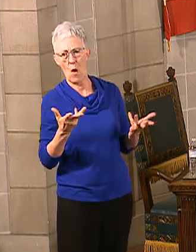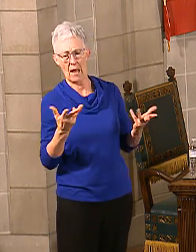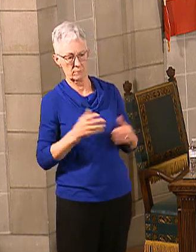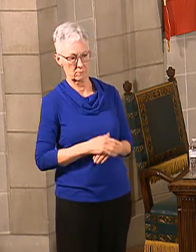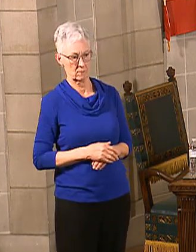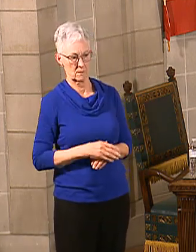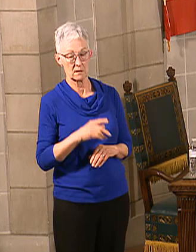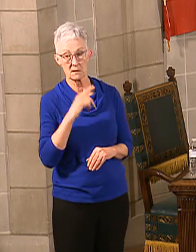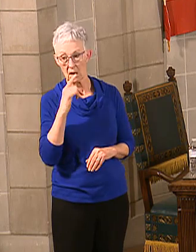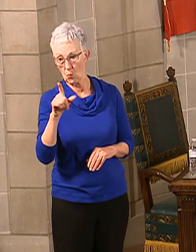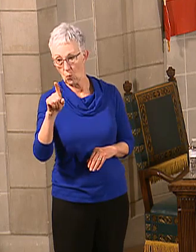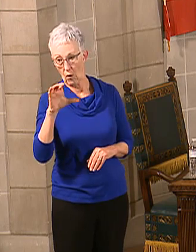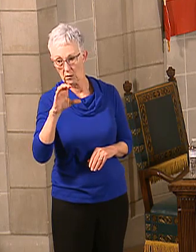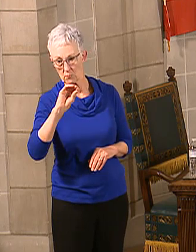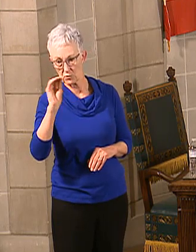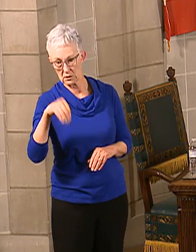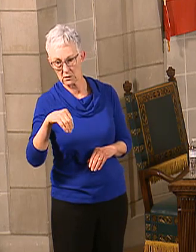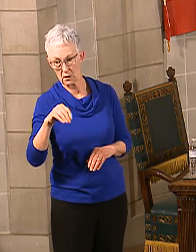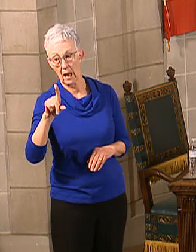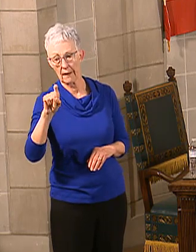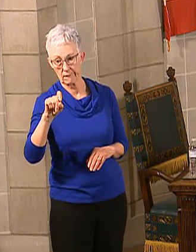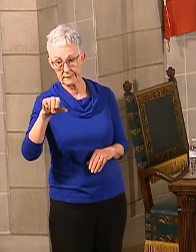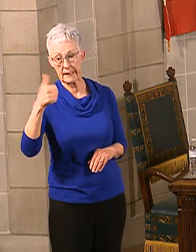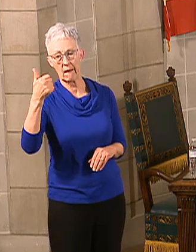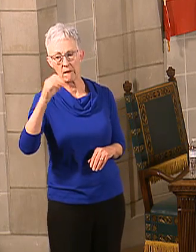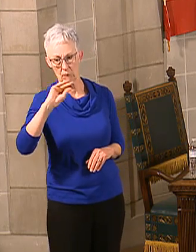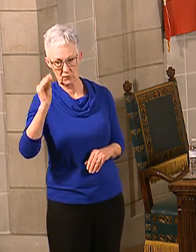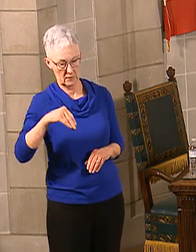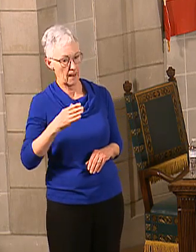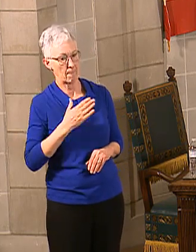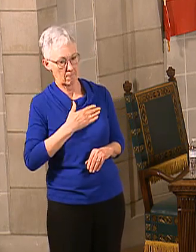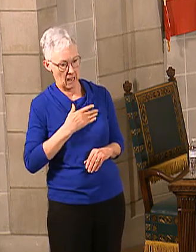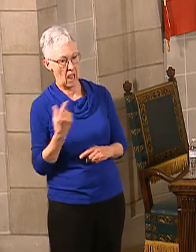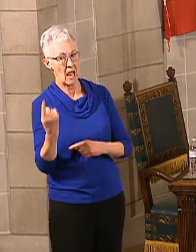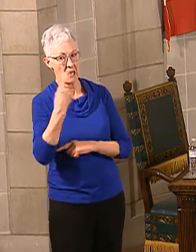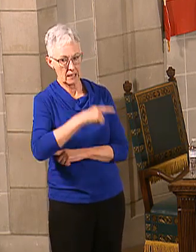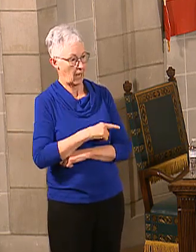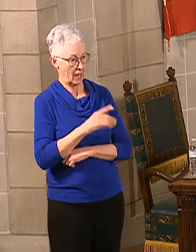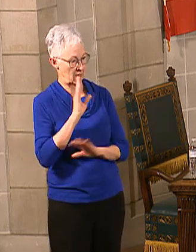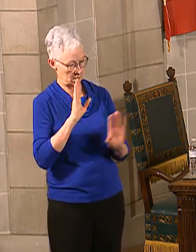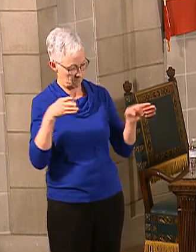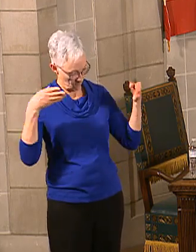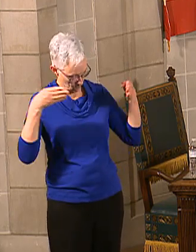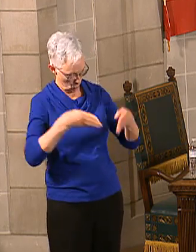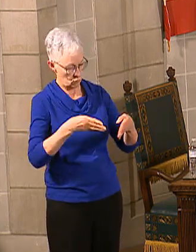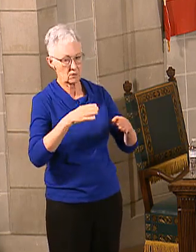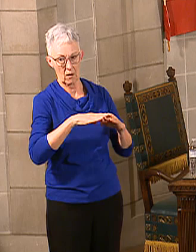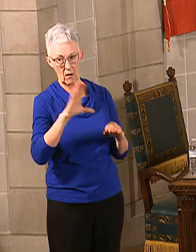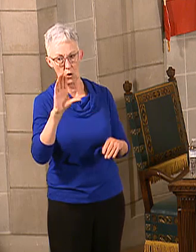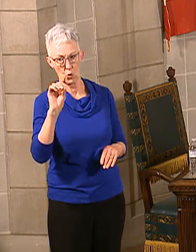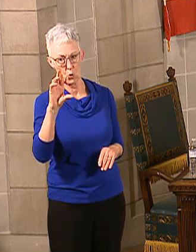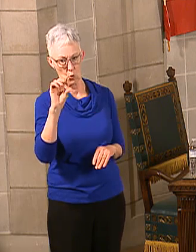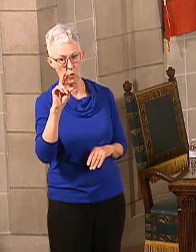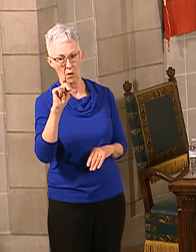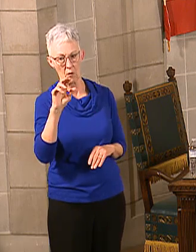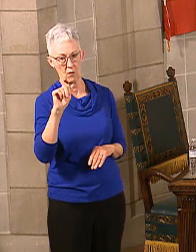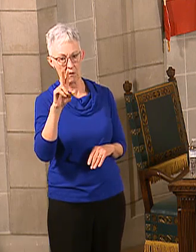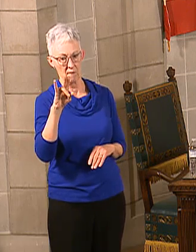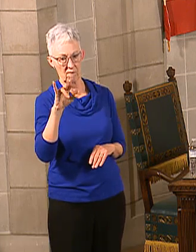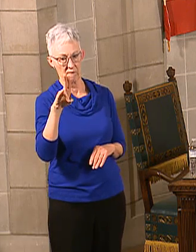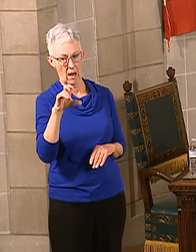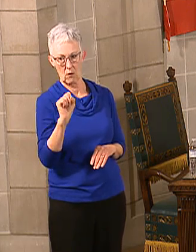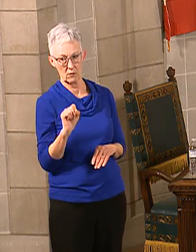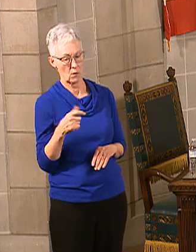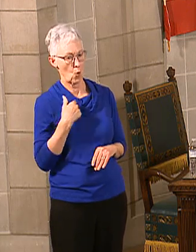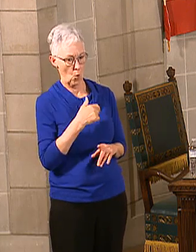my day is taken up with coronavirus. That is all me and my team are focused on right now is the coronavirus. We are working to make sure that